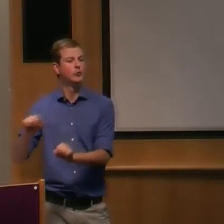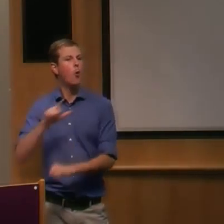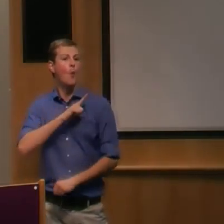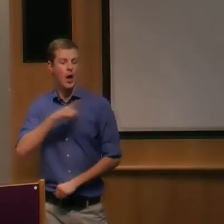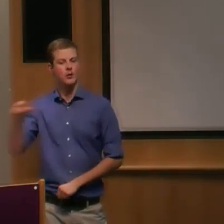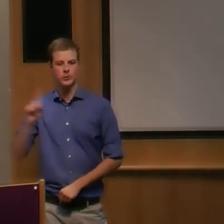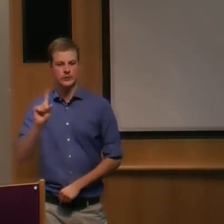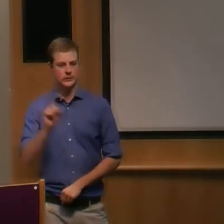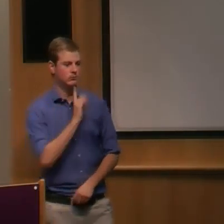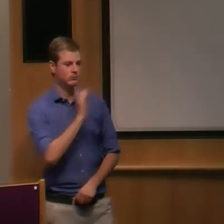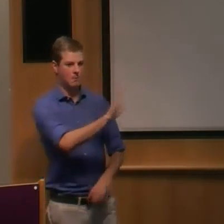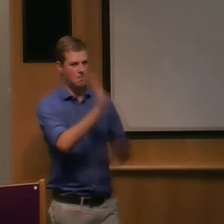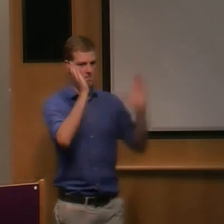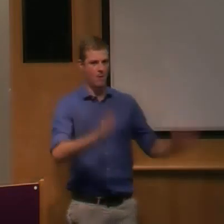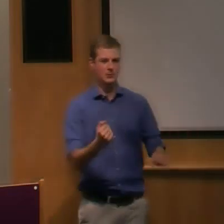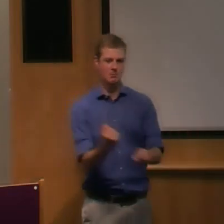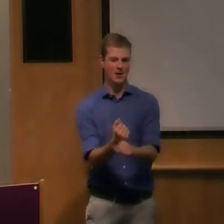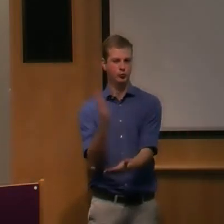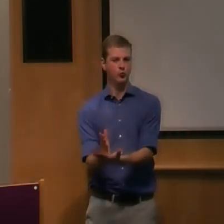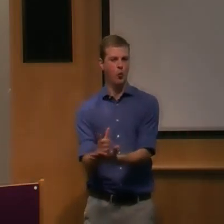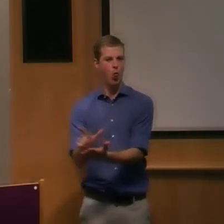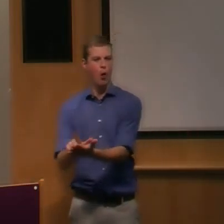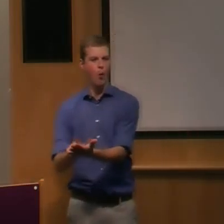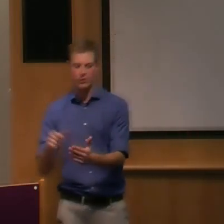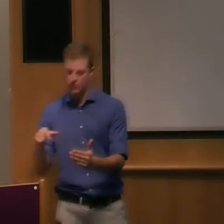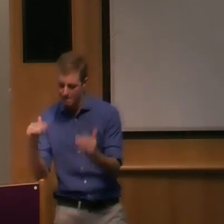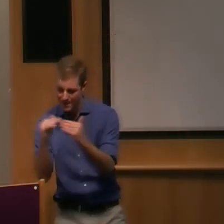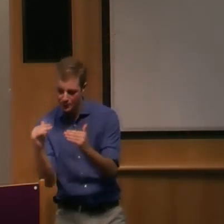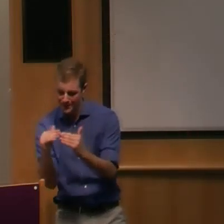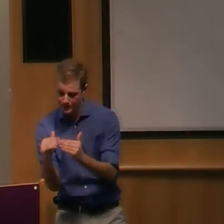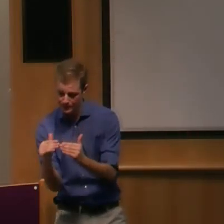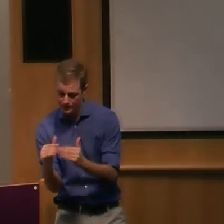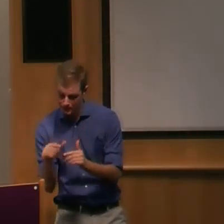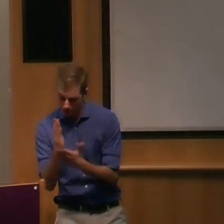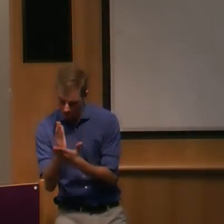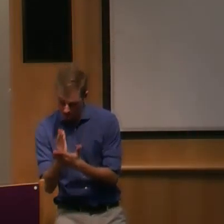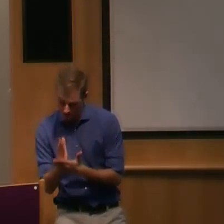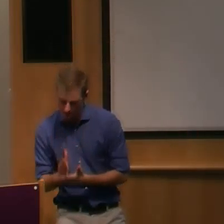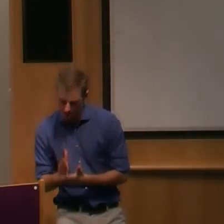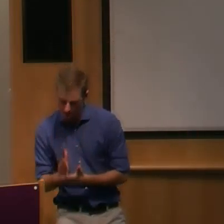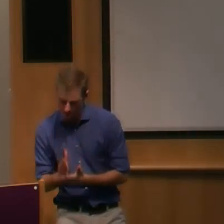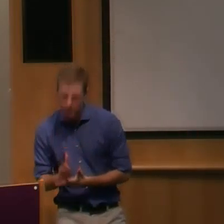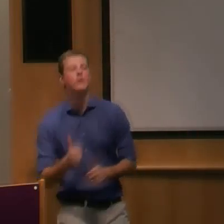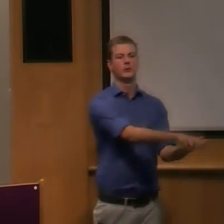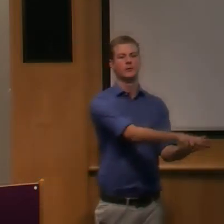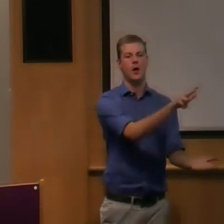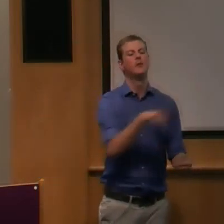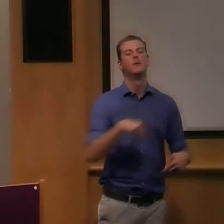United Kingdom yet. In Finland, they've started to look at what they have to do. They have to go